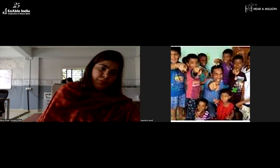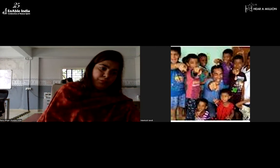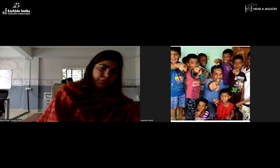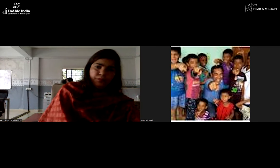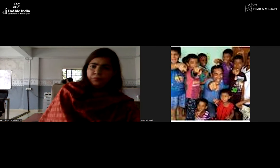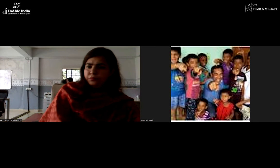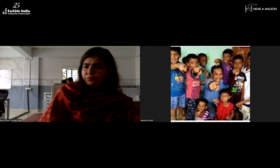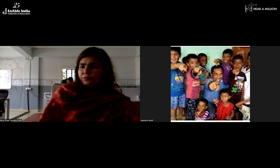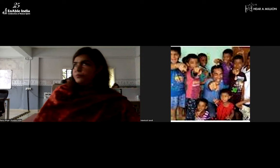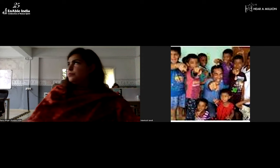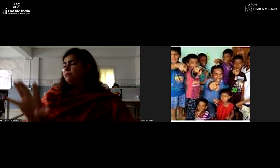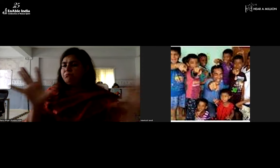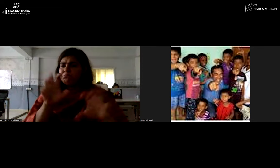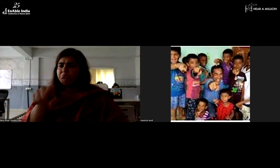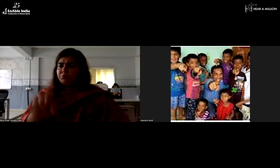good.